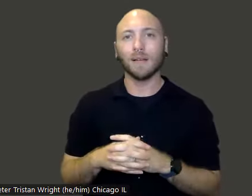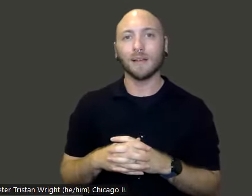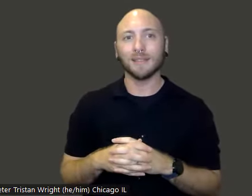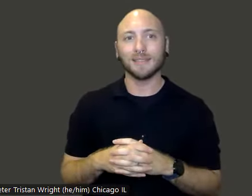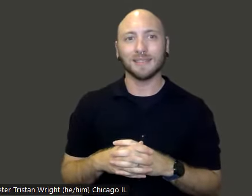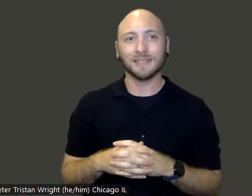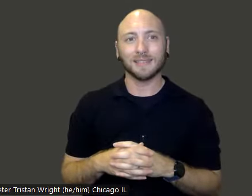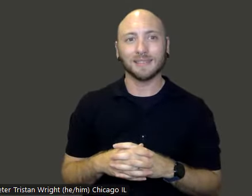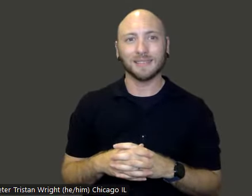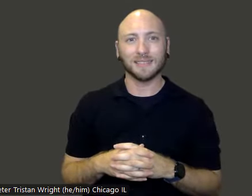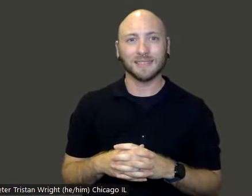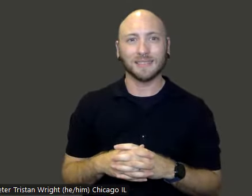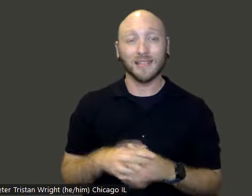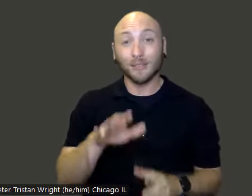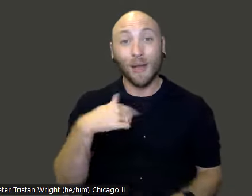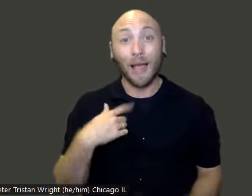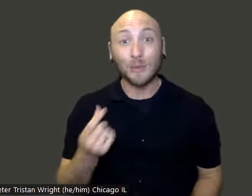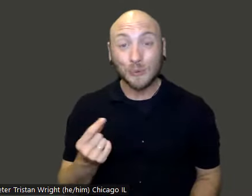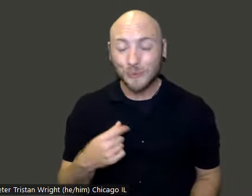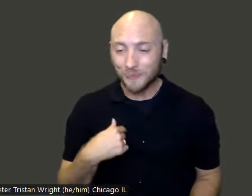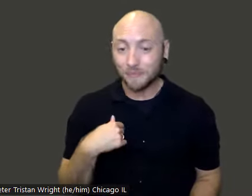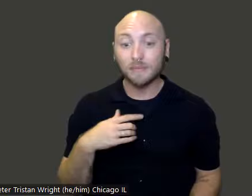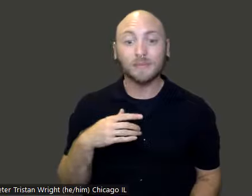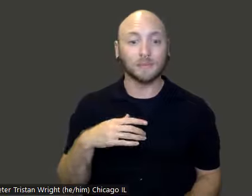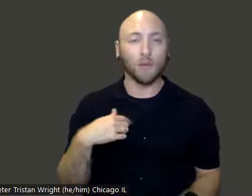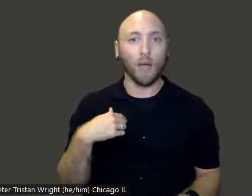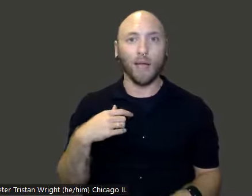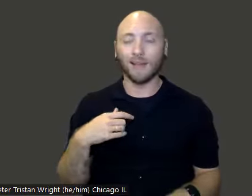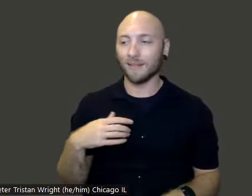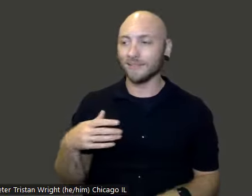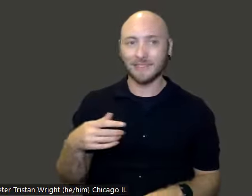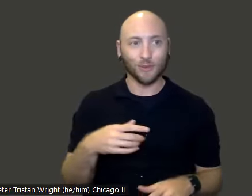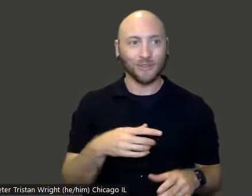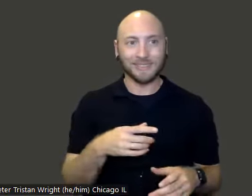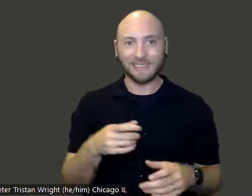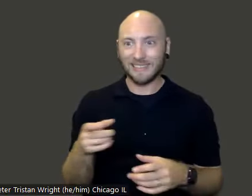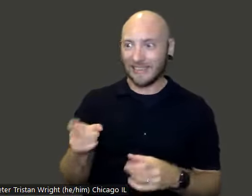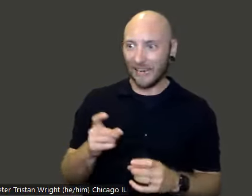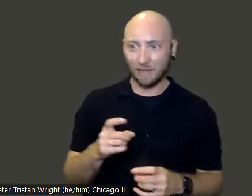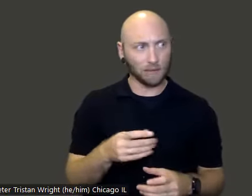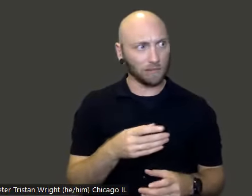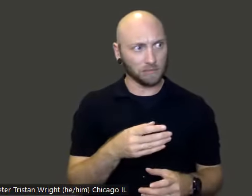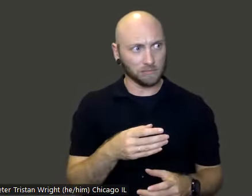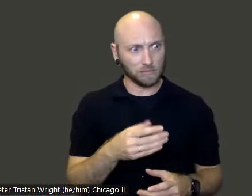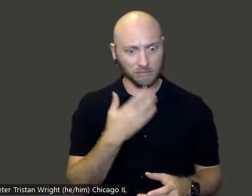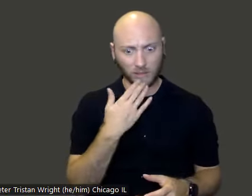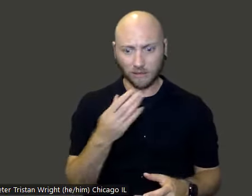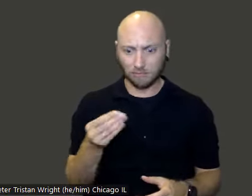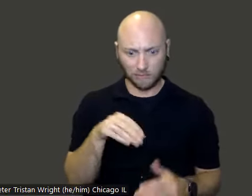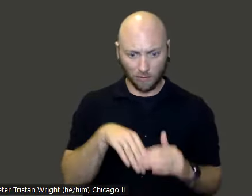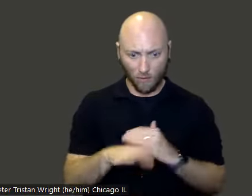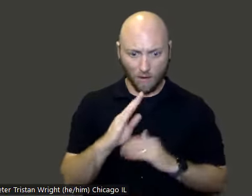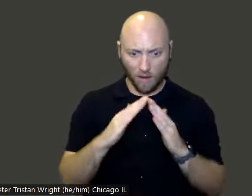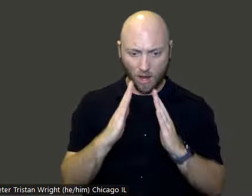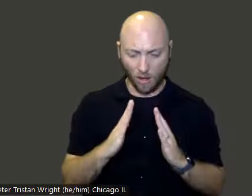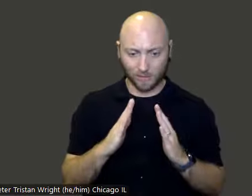pull up my laptop. I looked up on YouTube what to do, and I went from there. And there was a point right there where